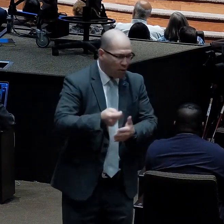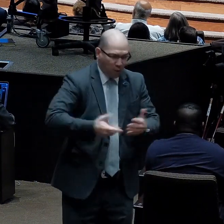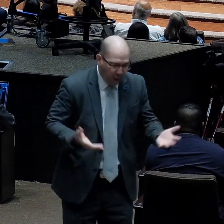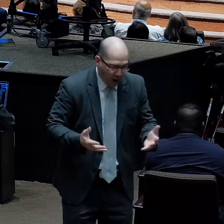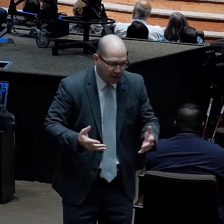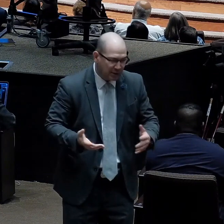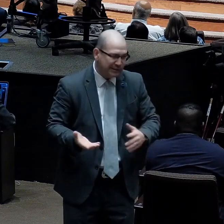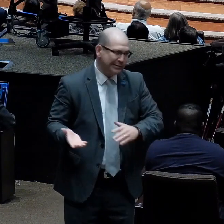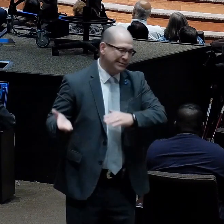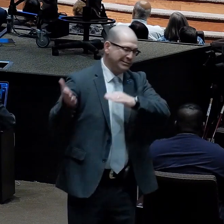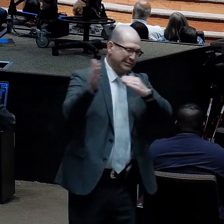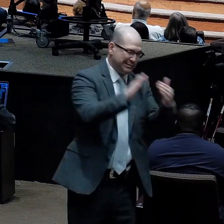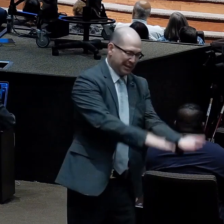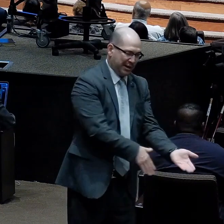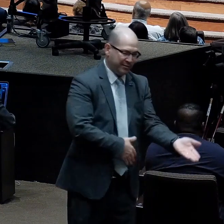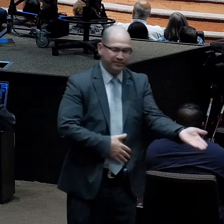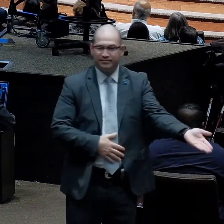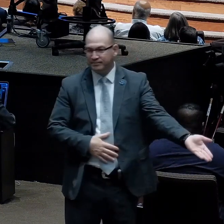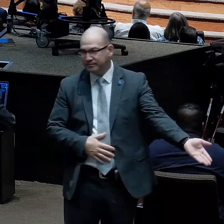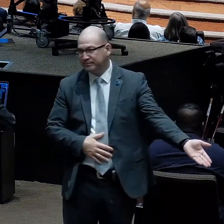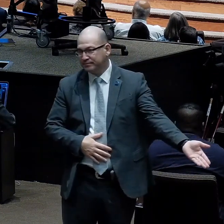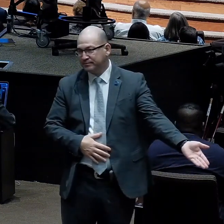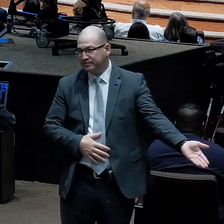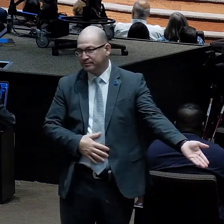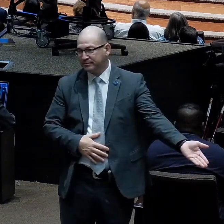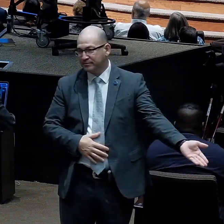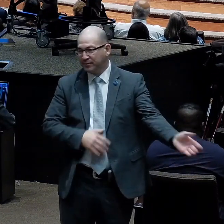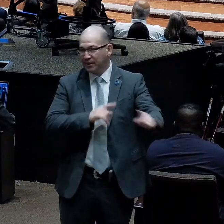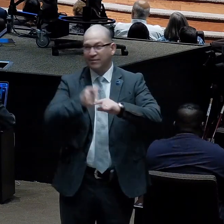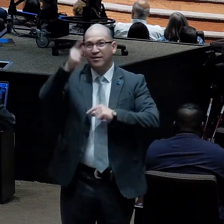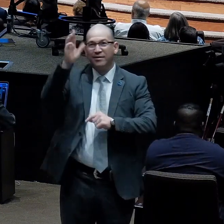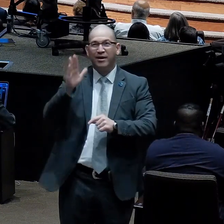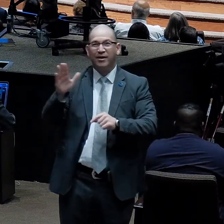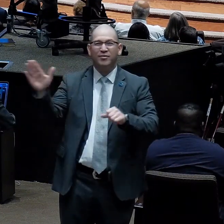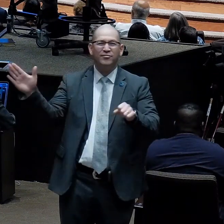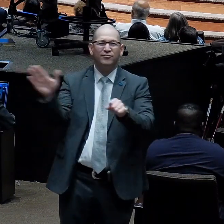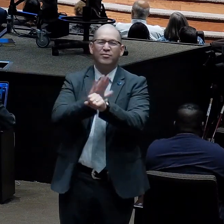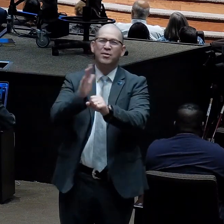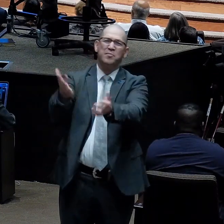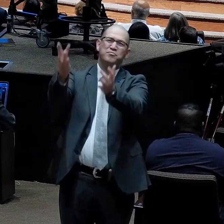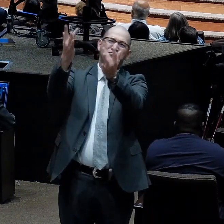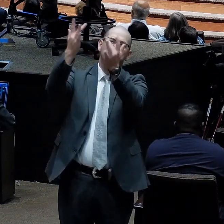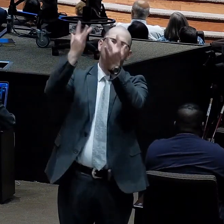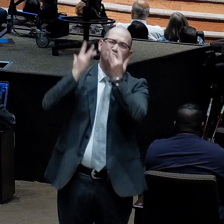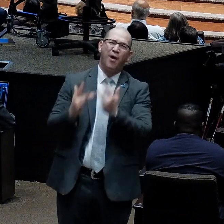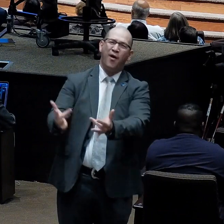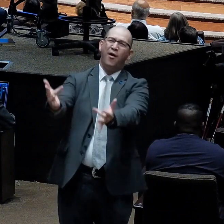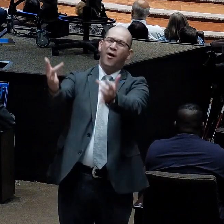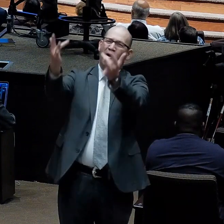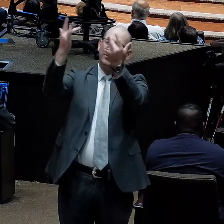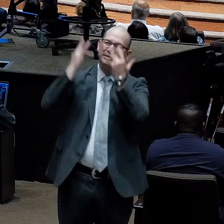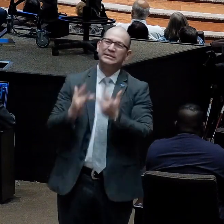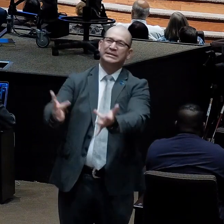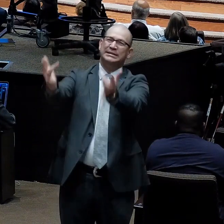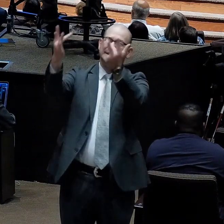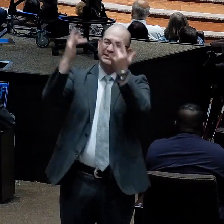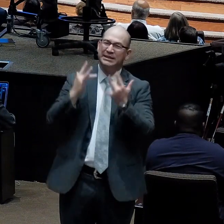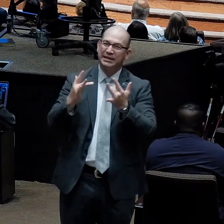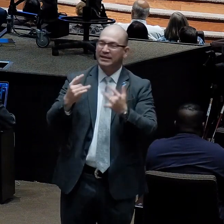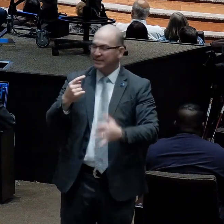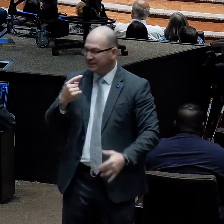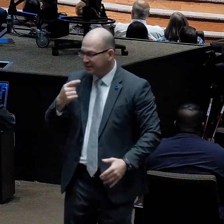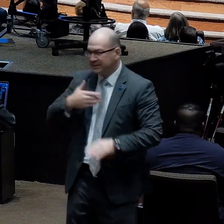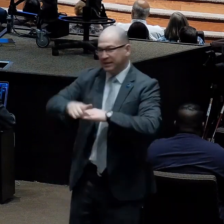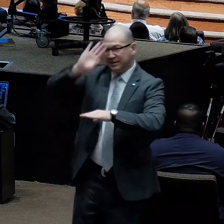what I deserve. But God, who is rich in mercy, sent his only son.